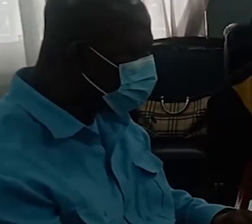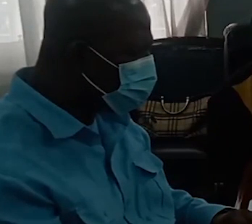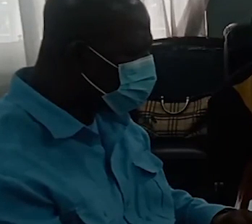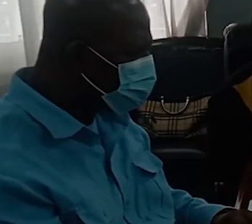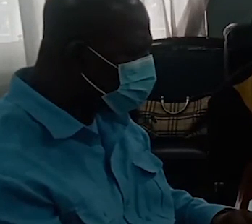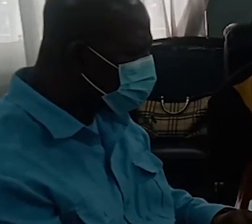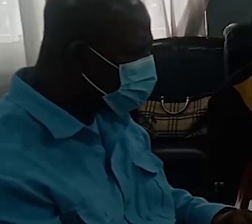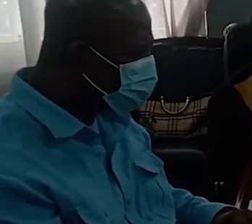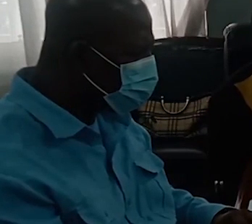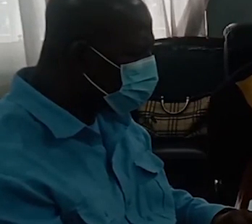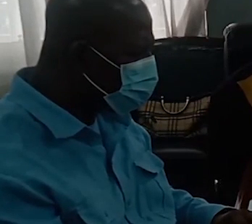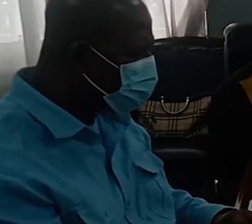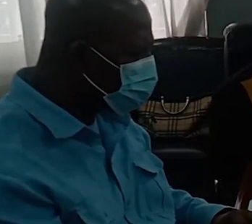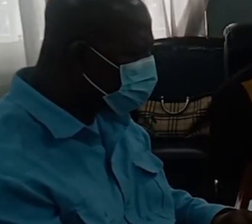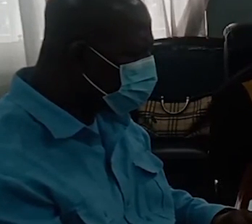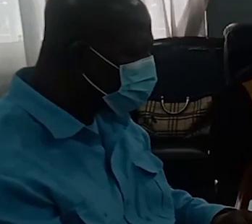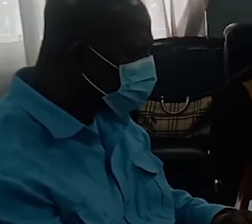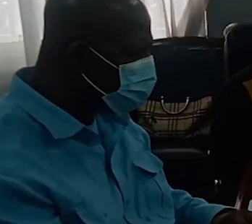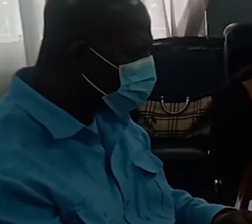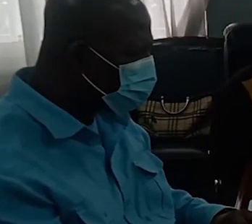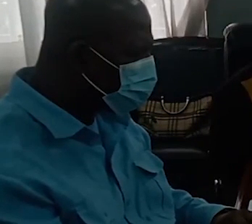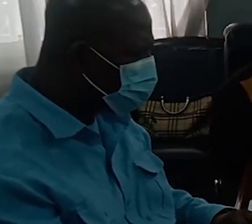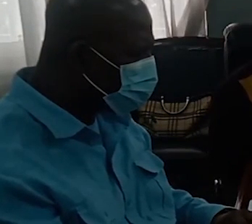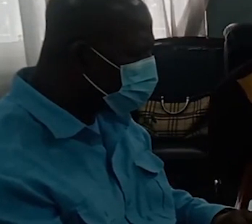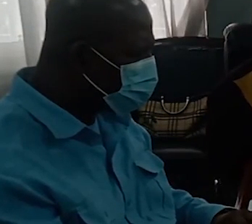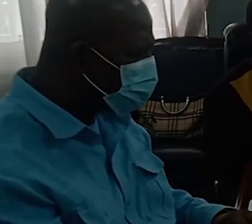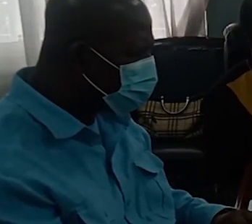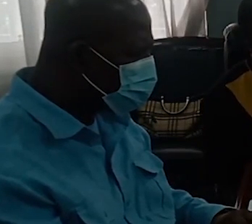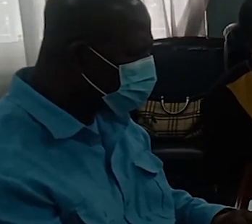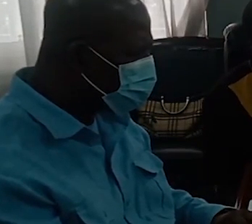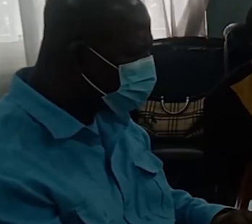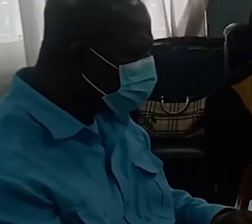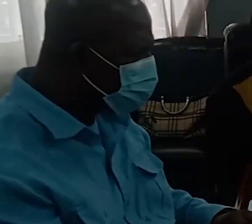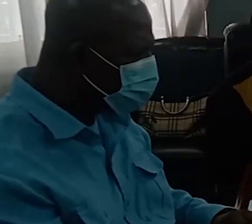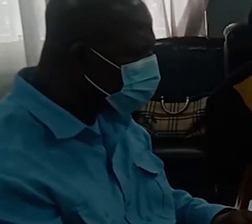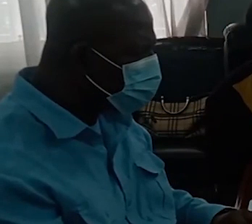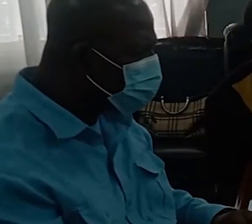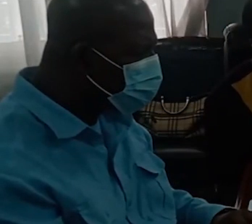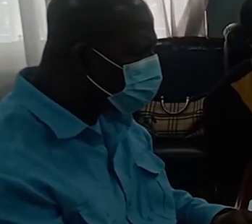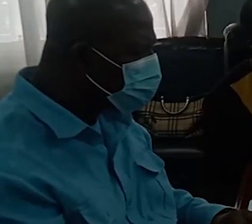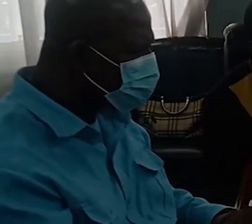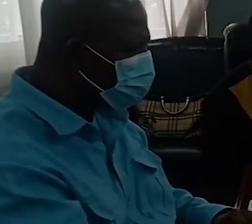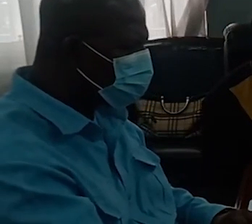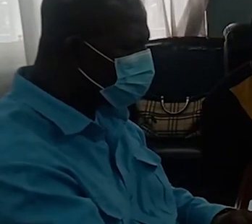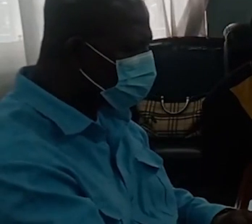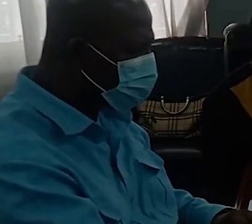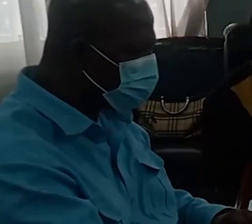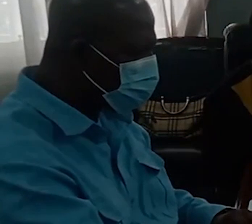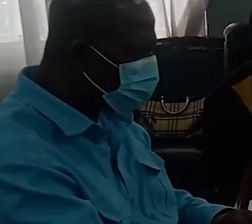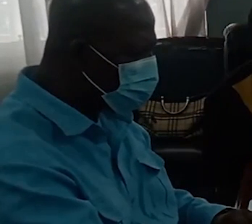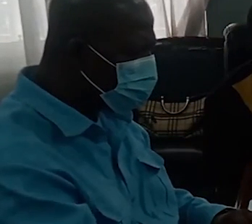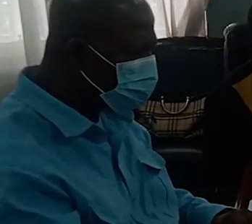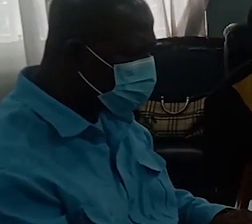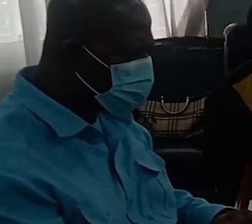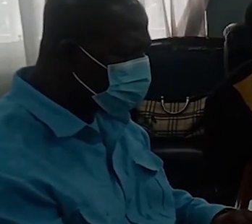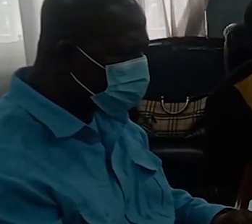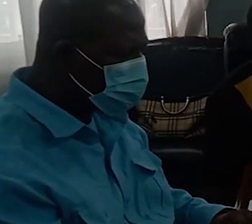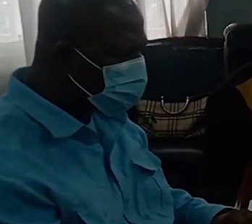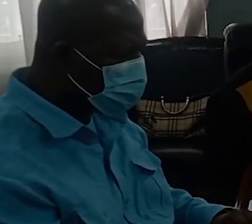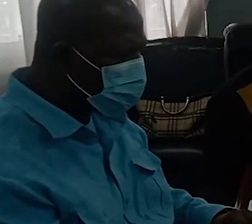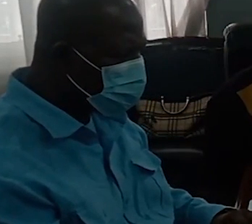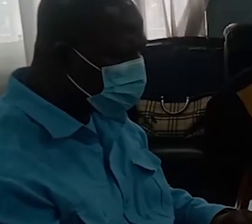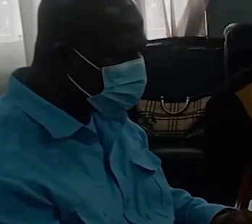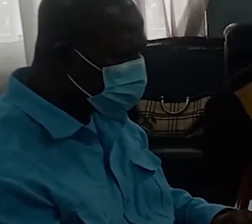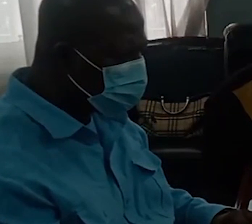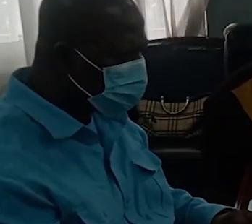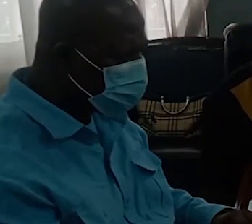COVID-19. The benefit of hindsight, perhaps Sierra Leone should have taken a position to ban